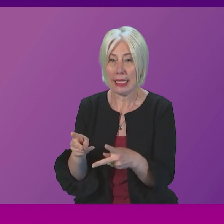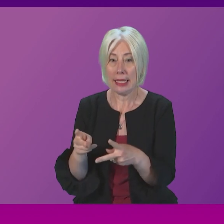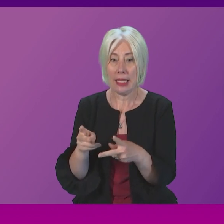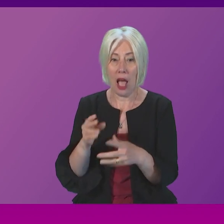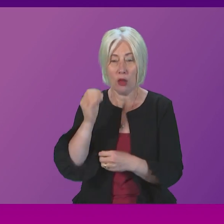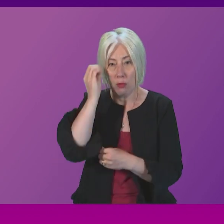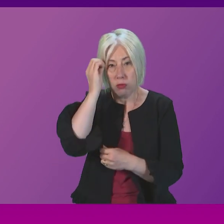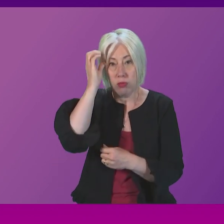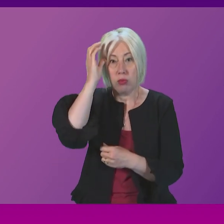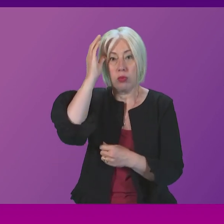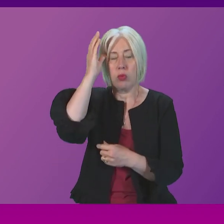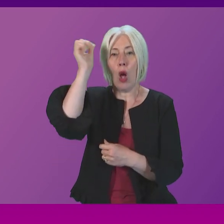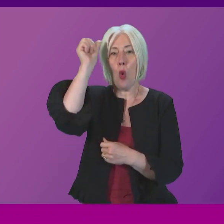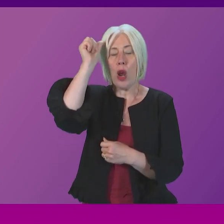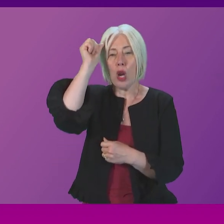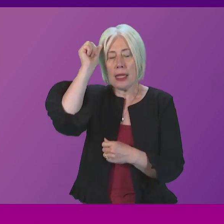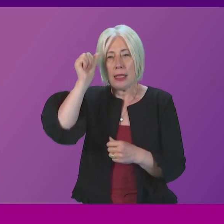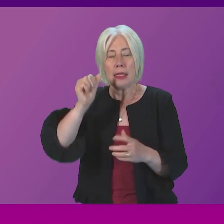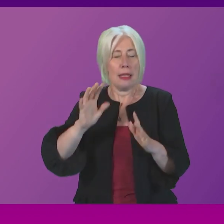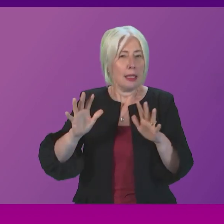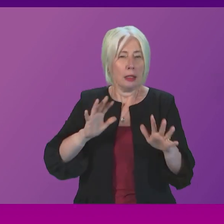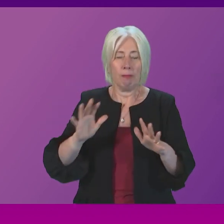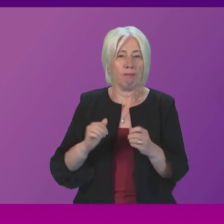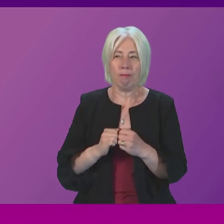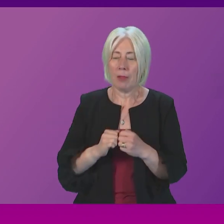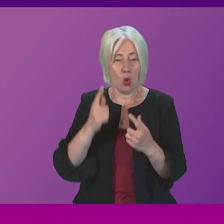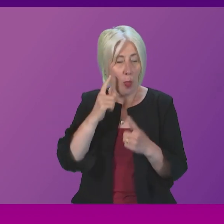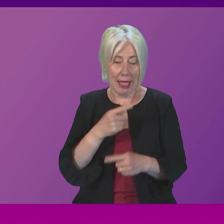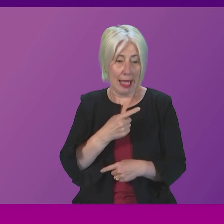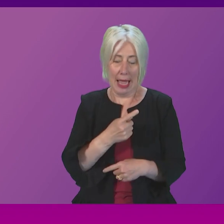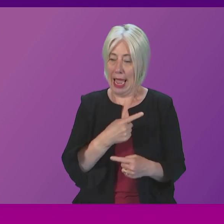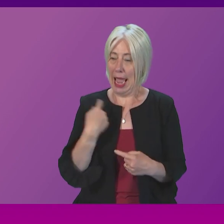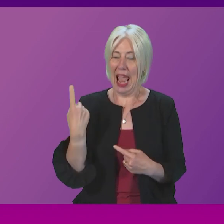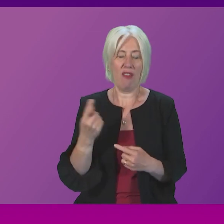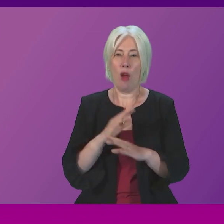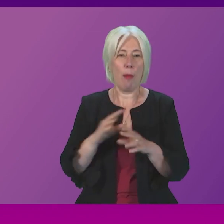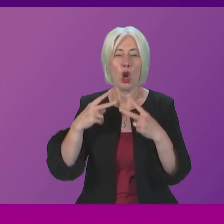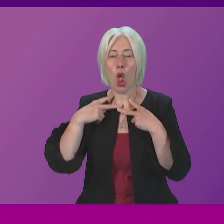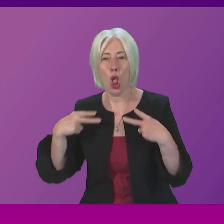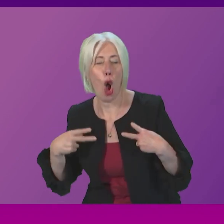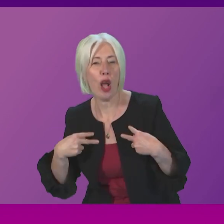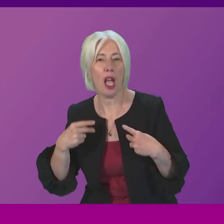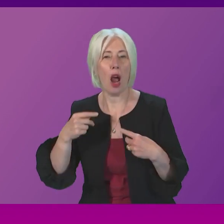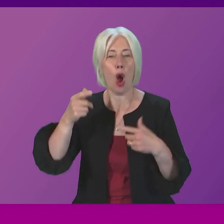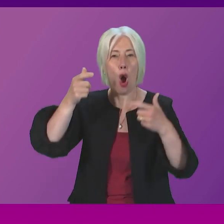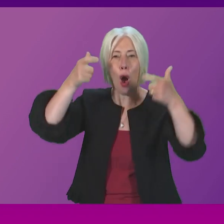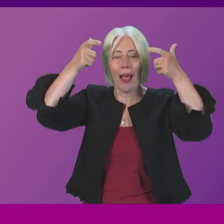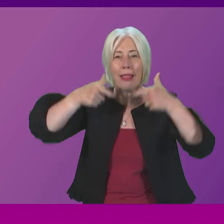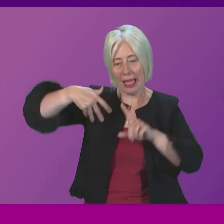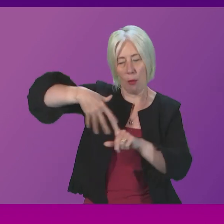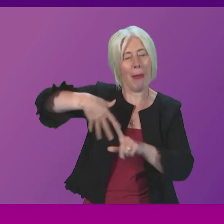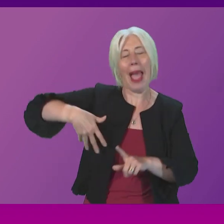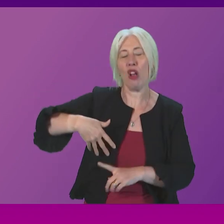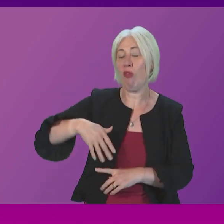growing of knowledge and awareness happens. I don't think any of us who aren't lawyers, who don't have a legal background, would claim